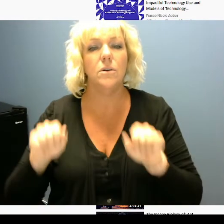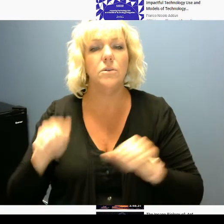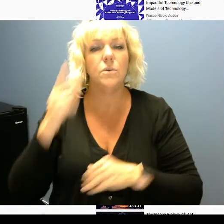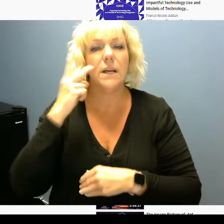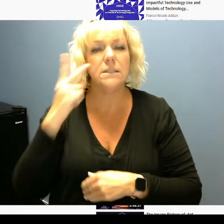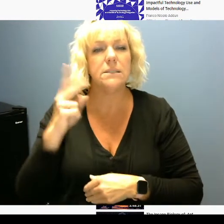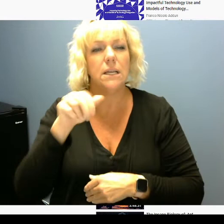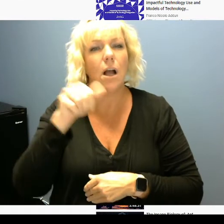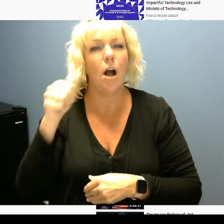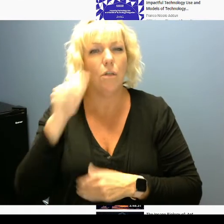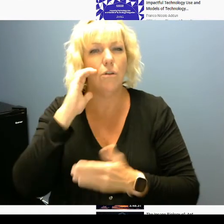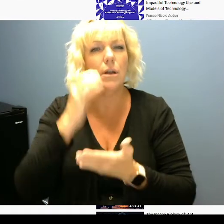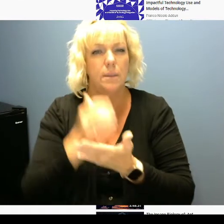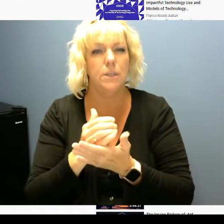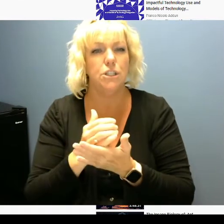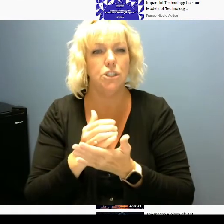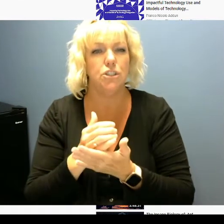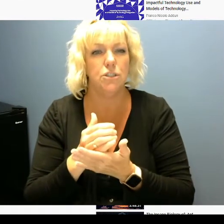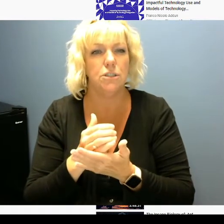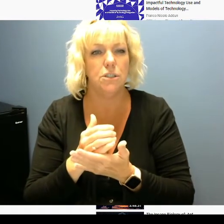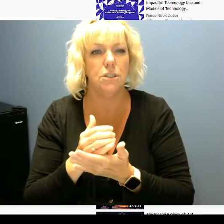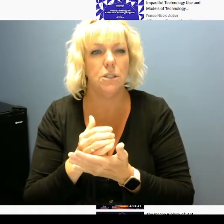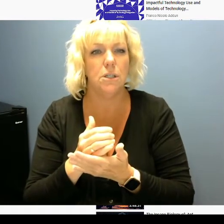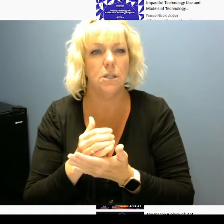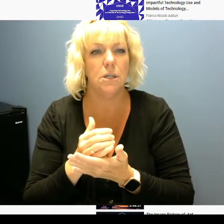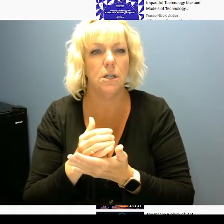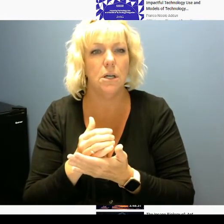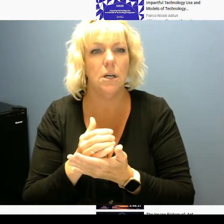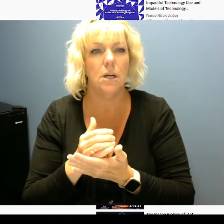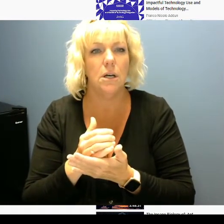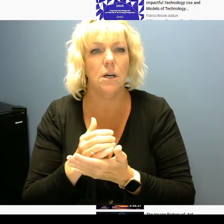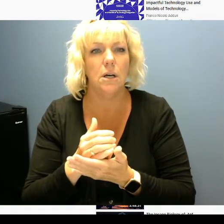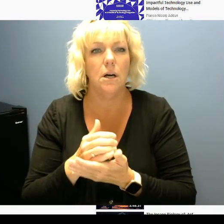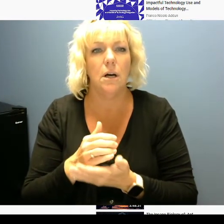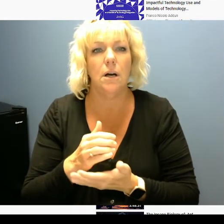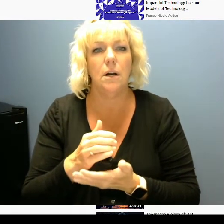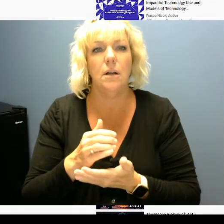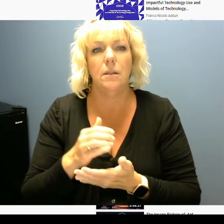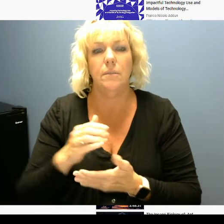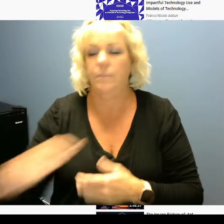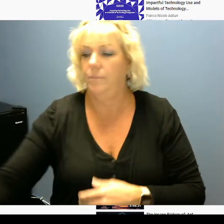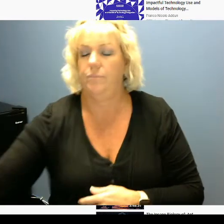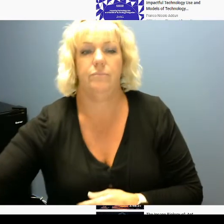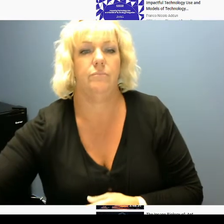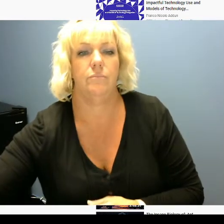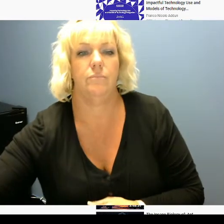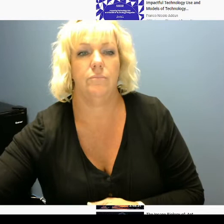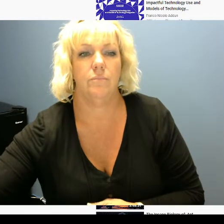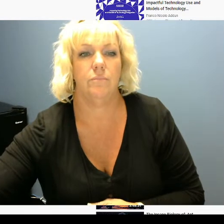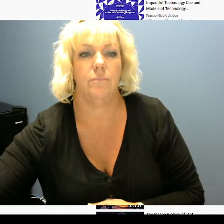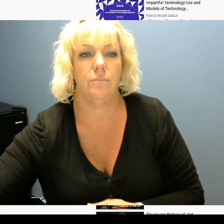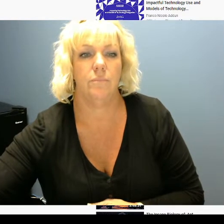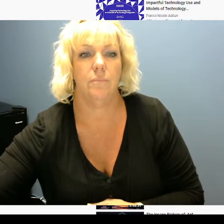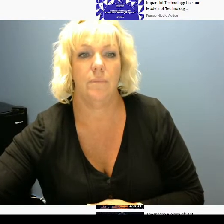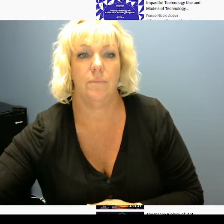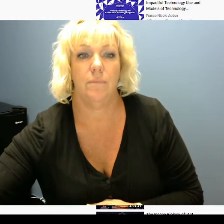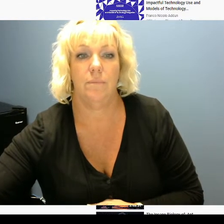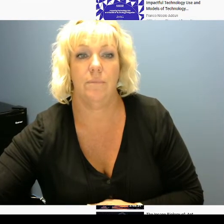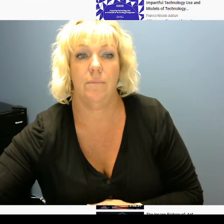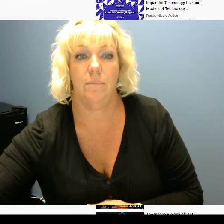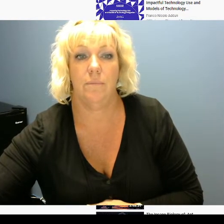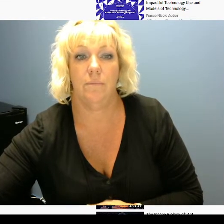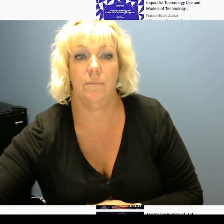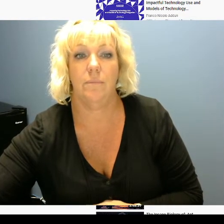still certainly biased, but he was trying to capture what he saw. And so a little